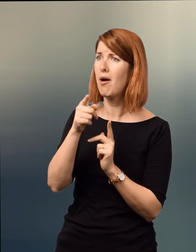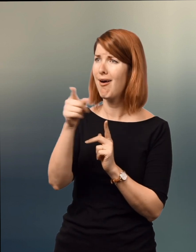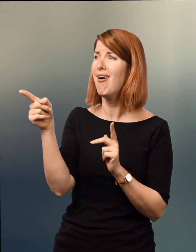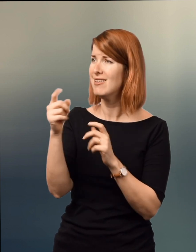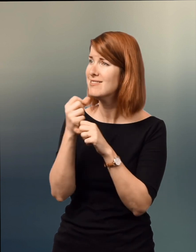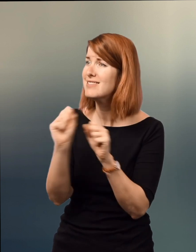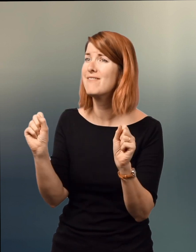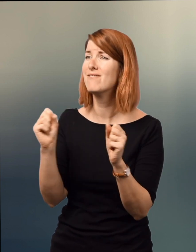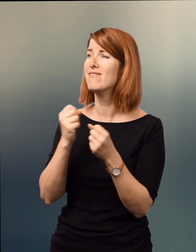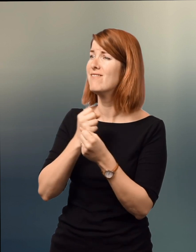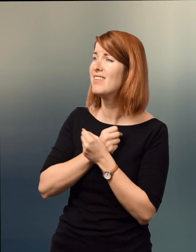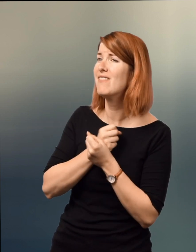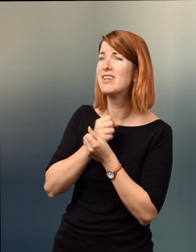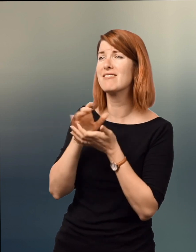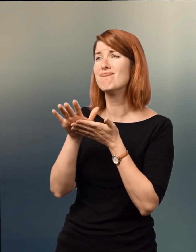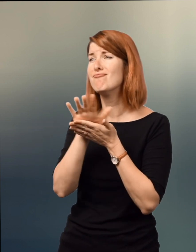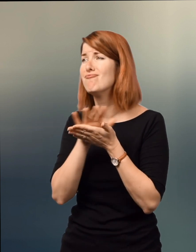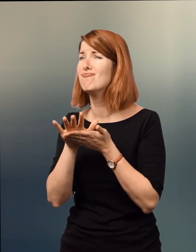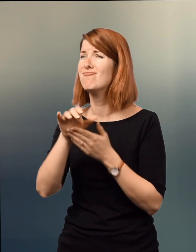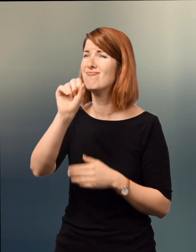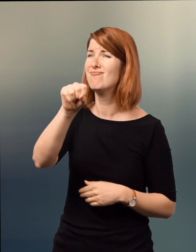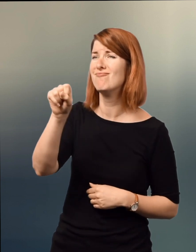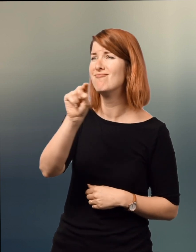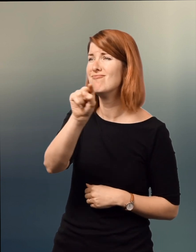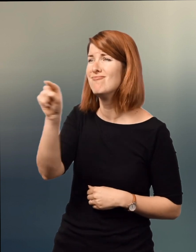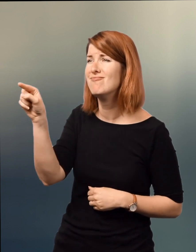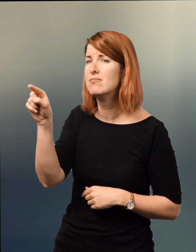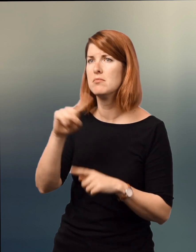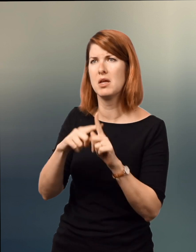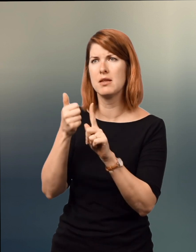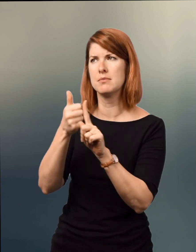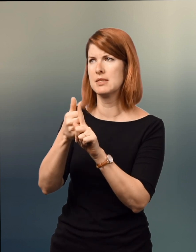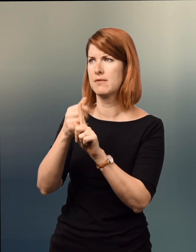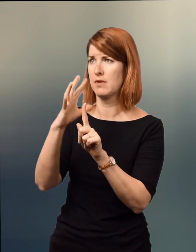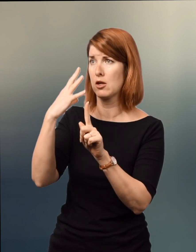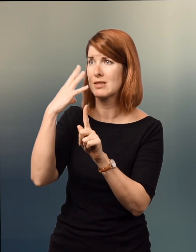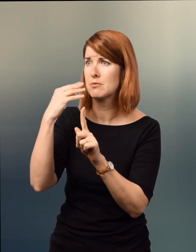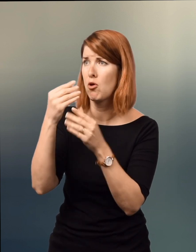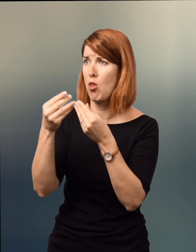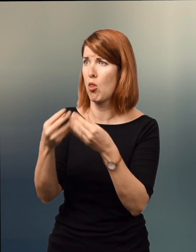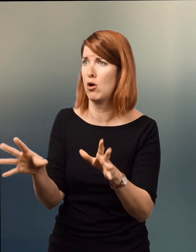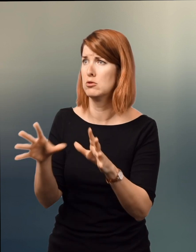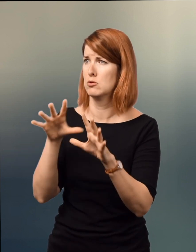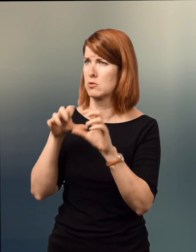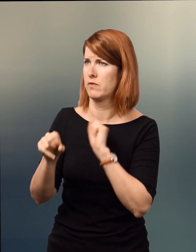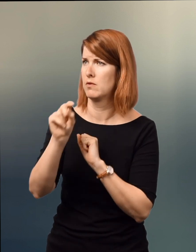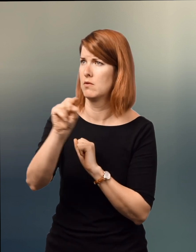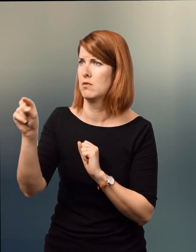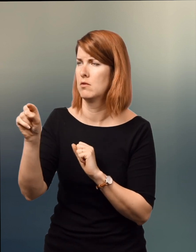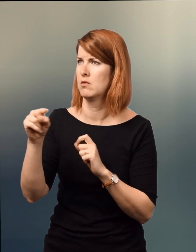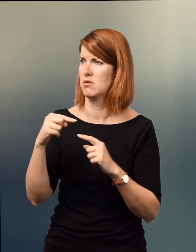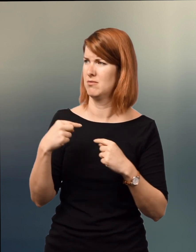life may be safe and loving and kind, these people are clearly not experiencing or talking about the